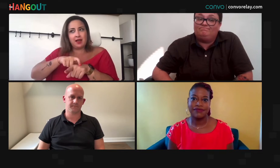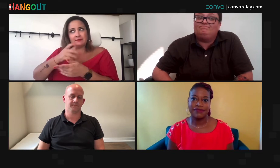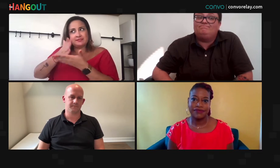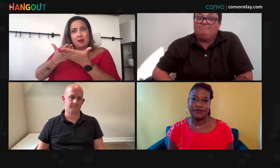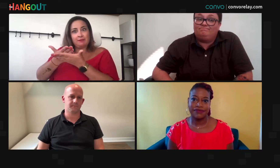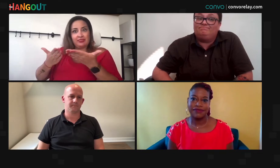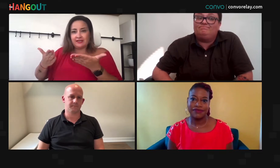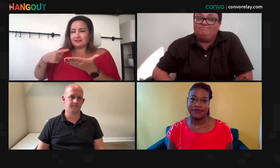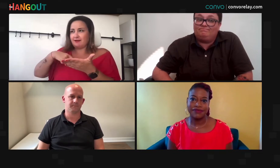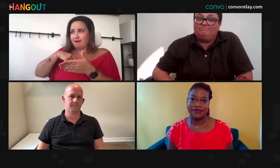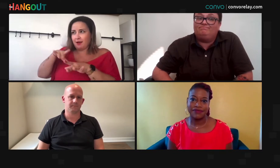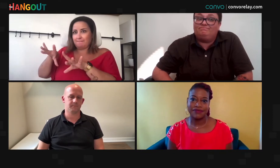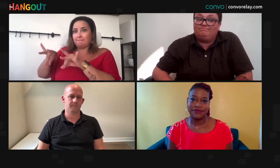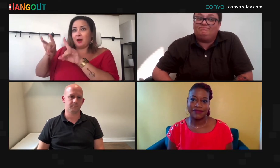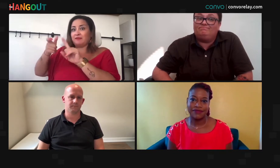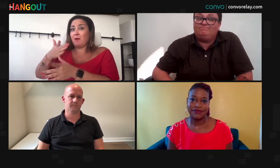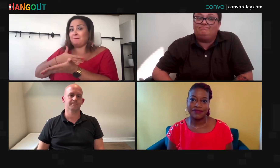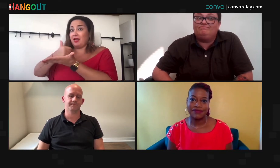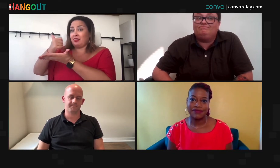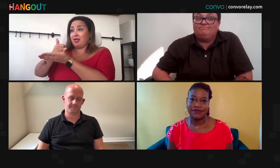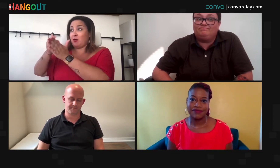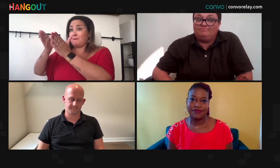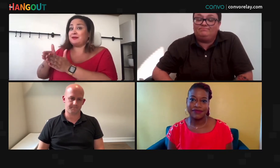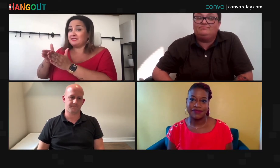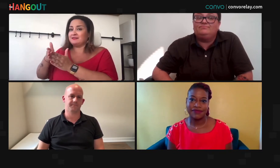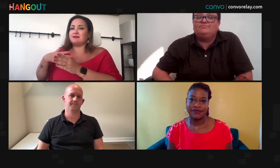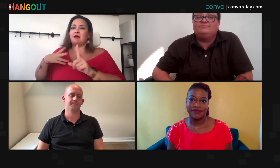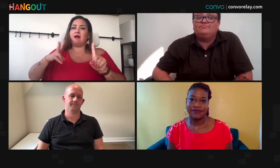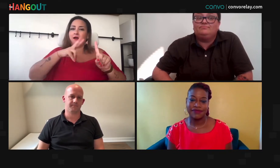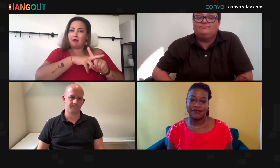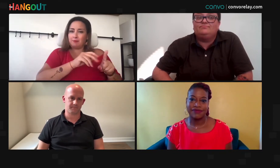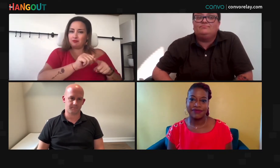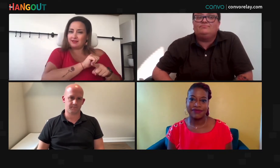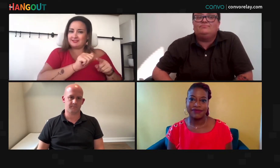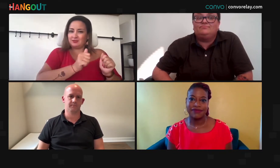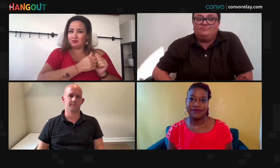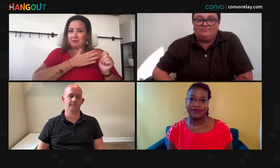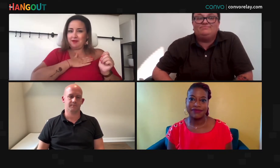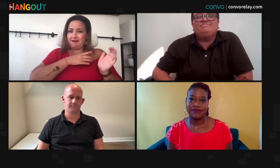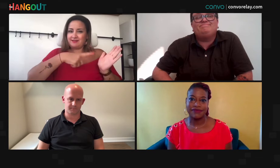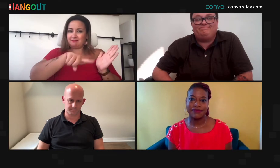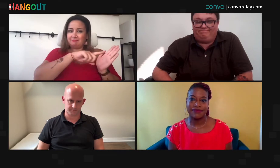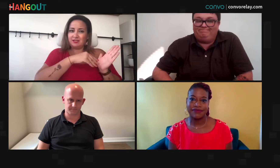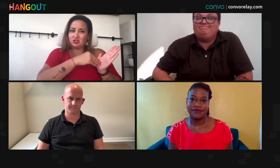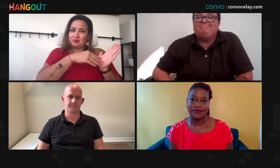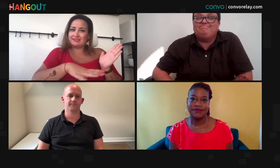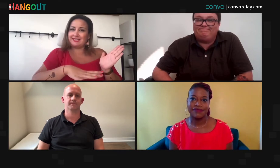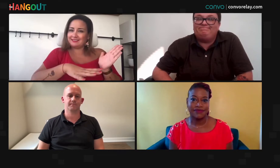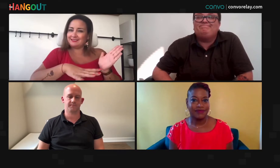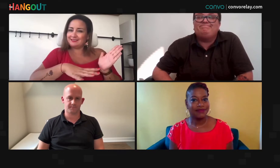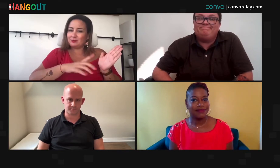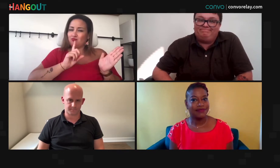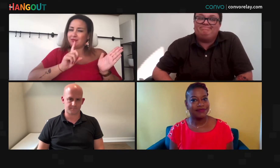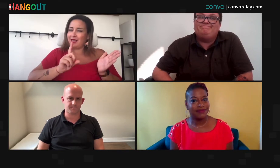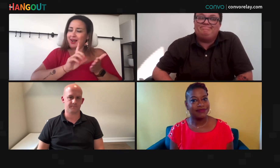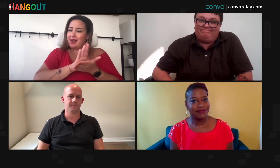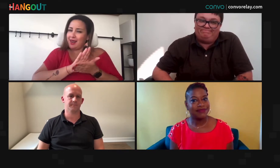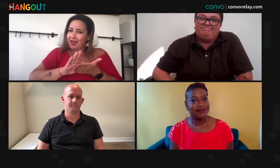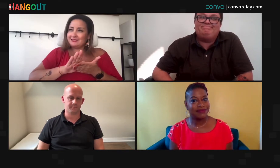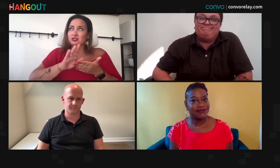And at the same time, some of the things that I would pick up from my therapist, I would actually apply to the practice with my students. So it was a